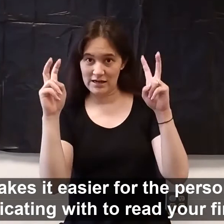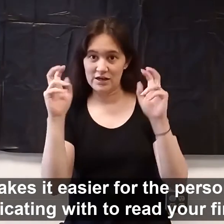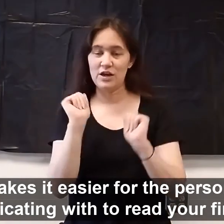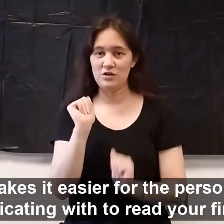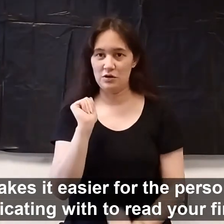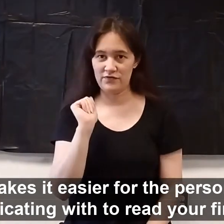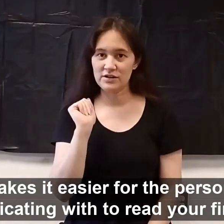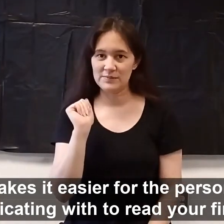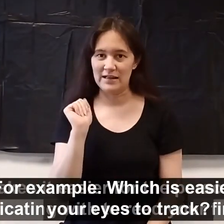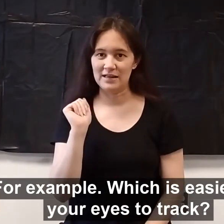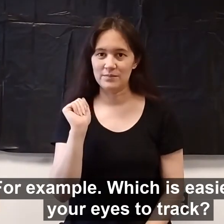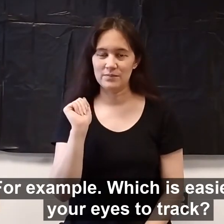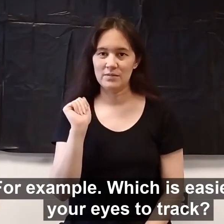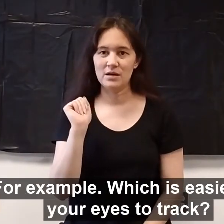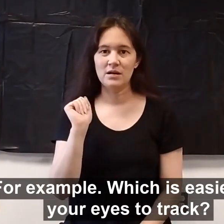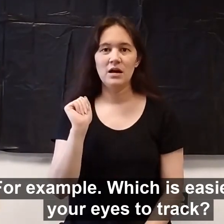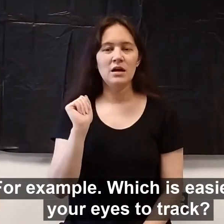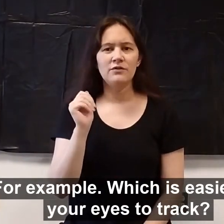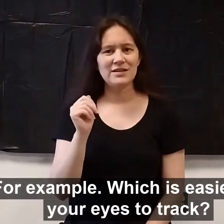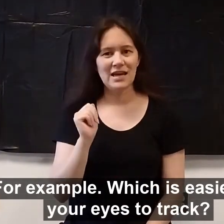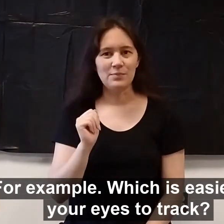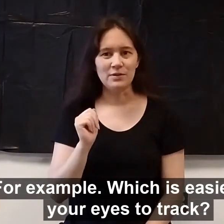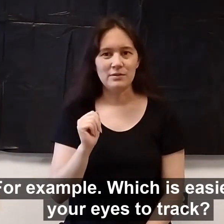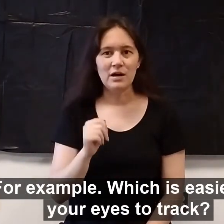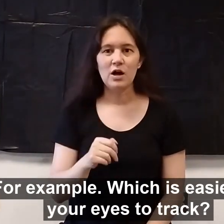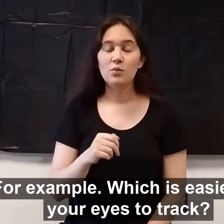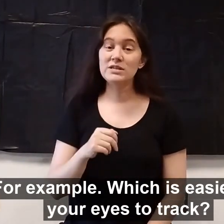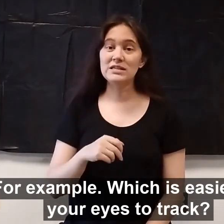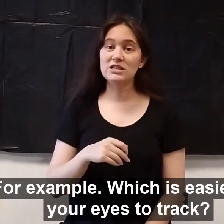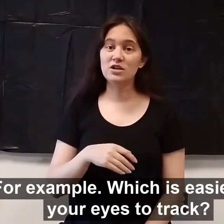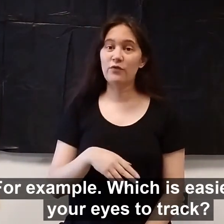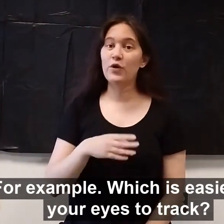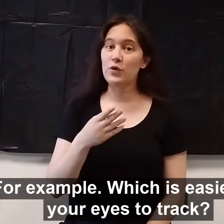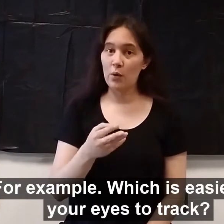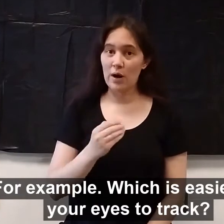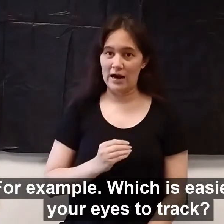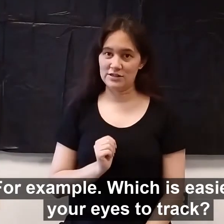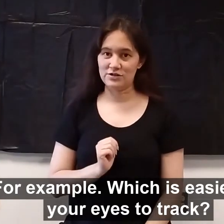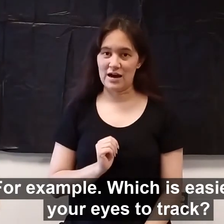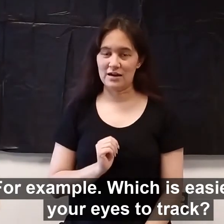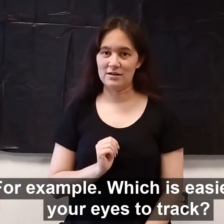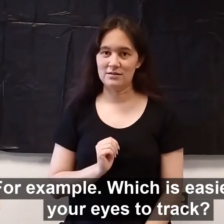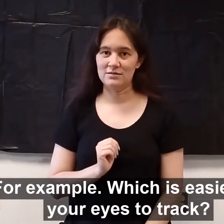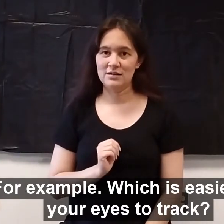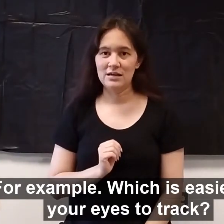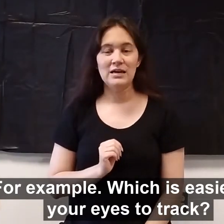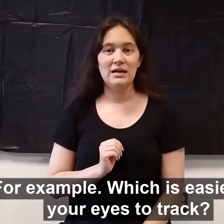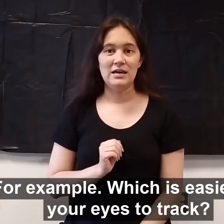read your finger spelling. For example, which is easier for your eyes to track? Is